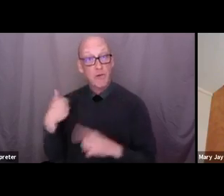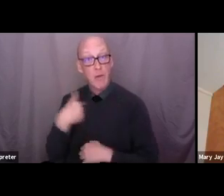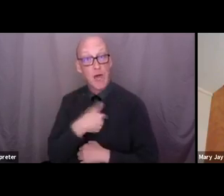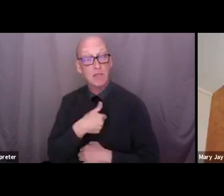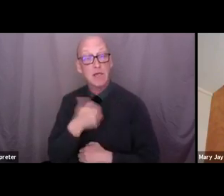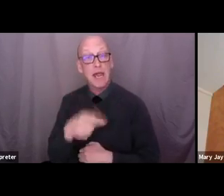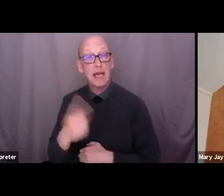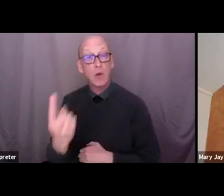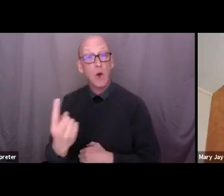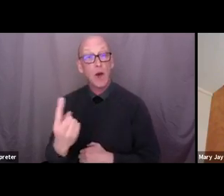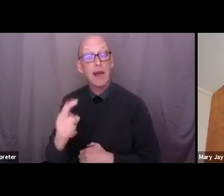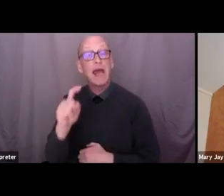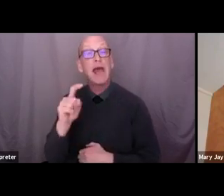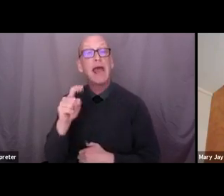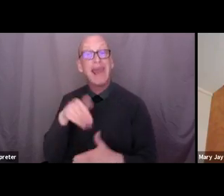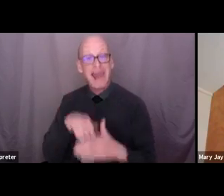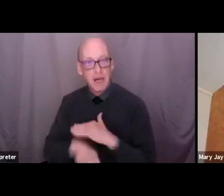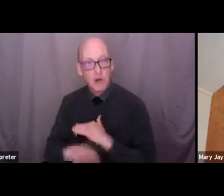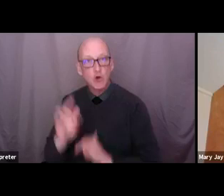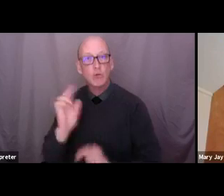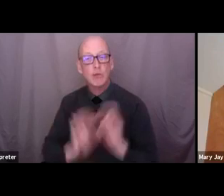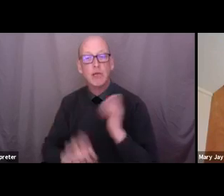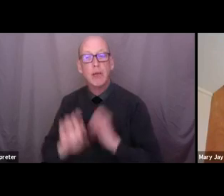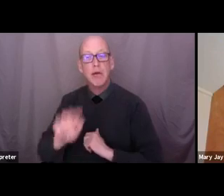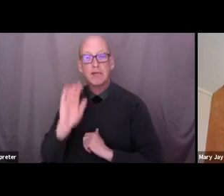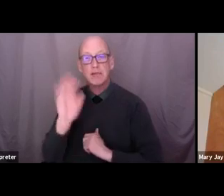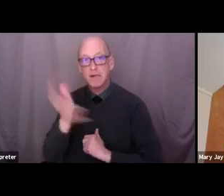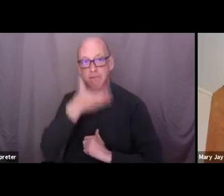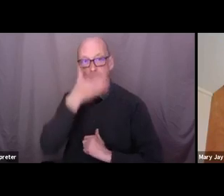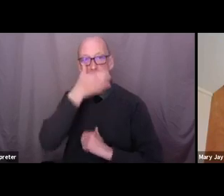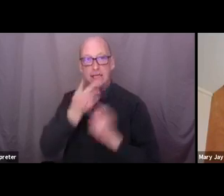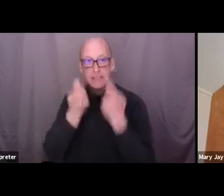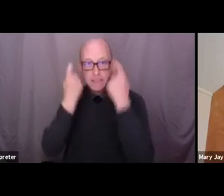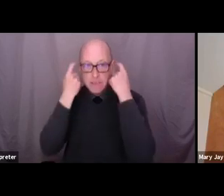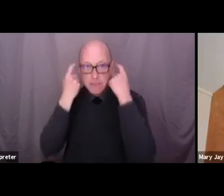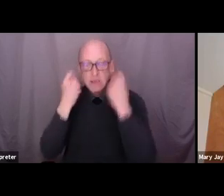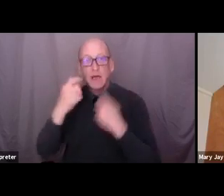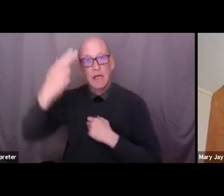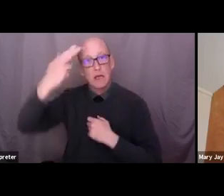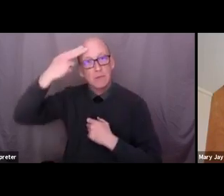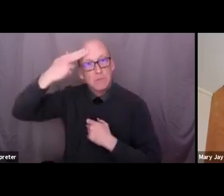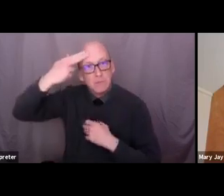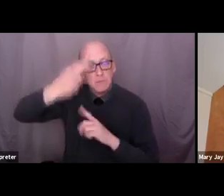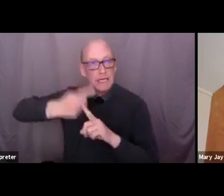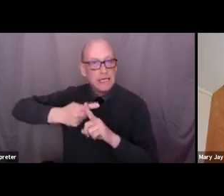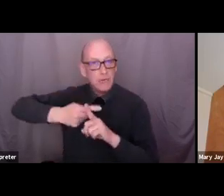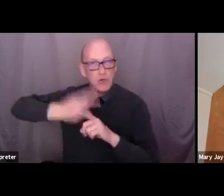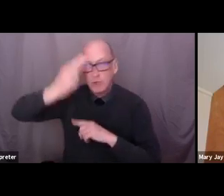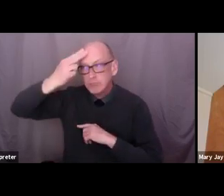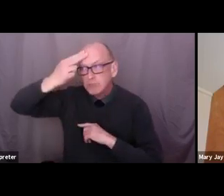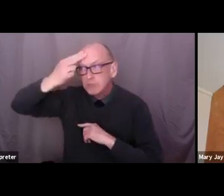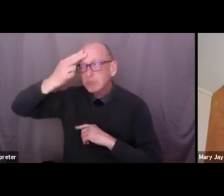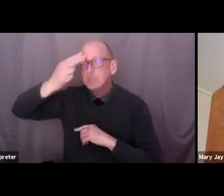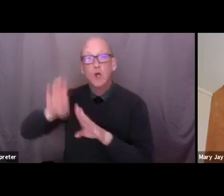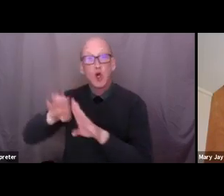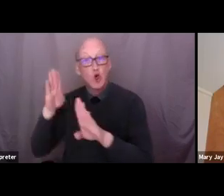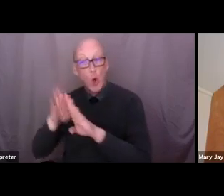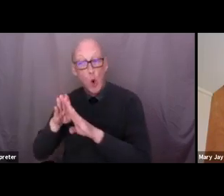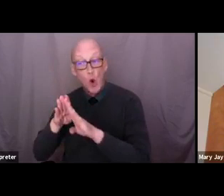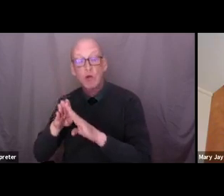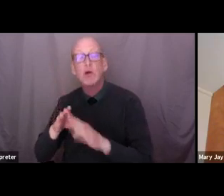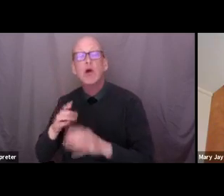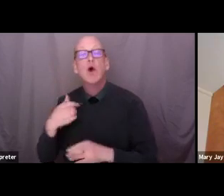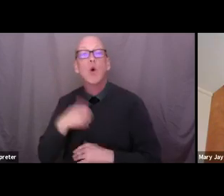building has to wear a face covering. We take temperatures at the door. We are limiting our patients to one